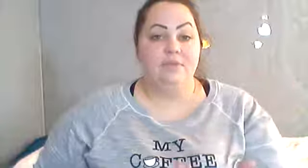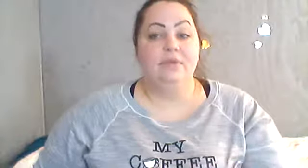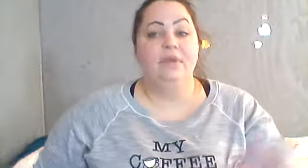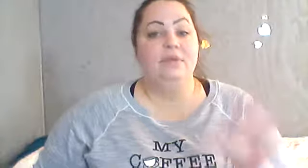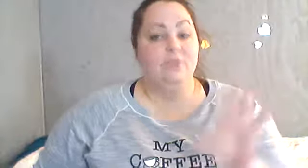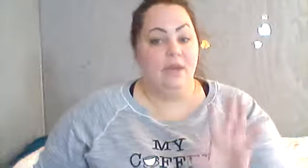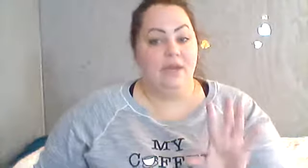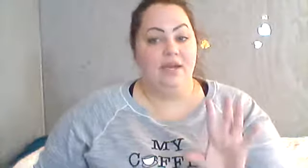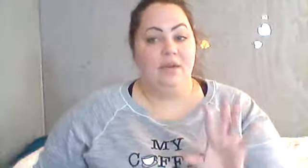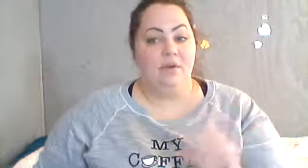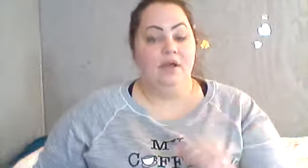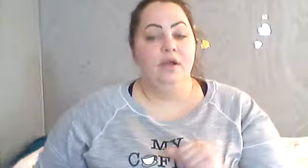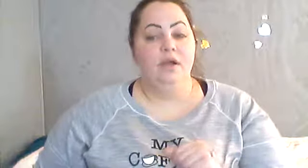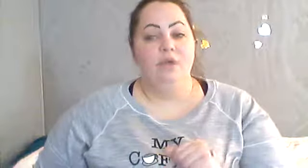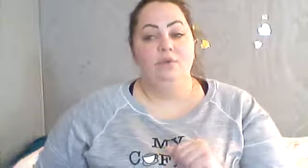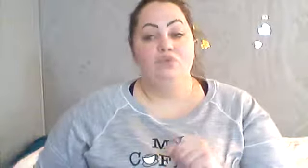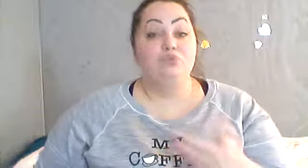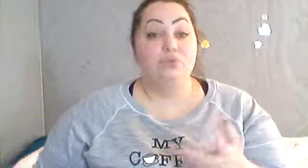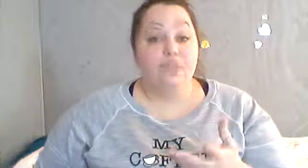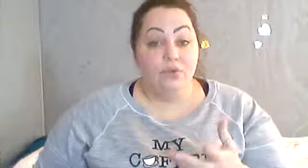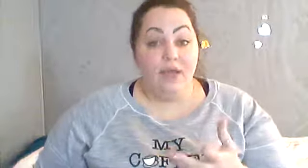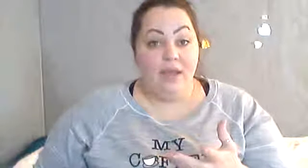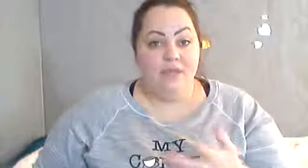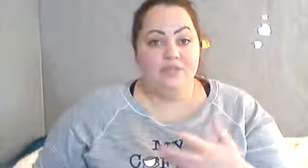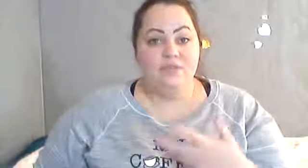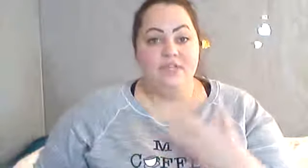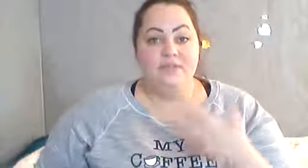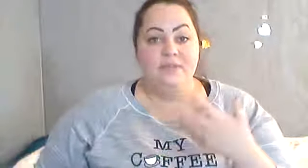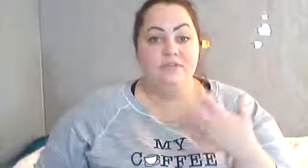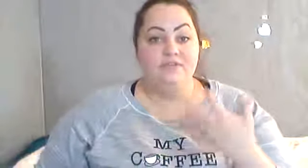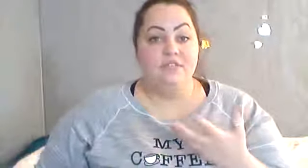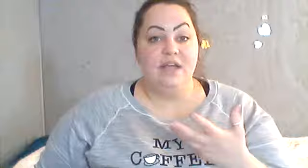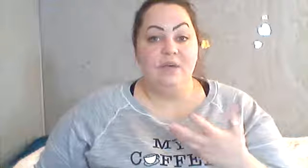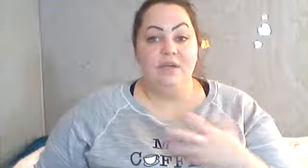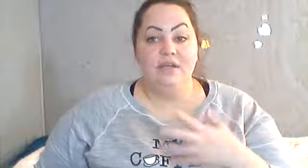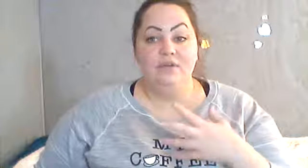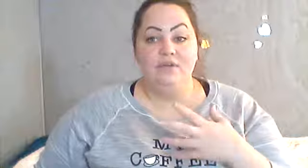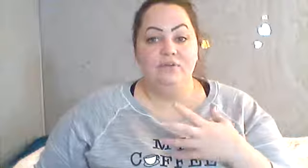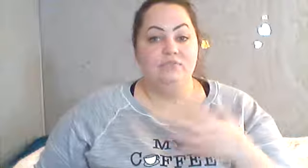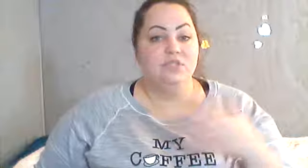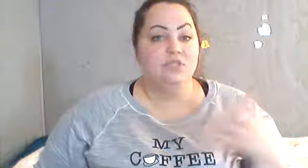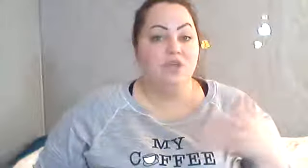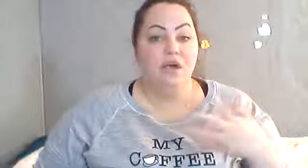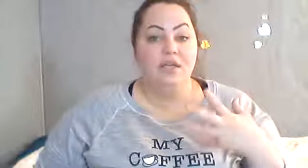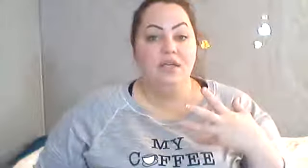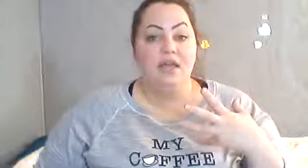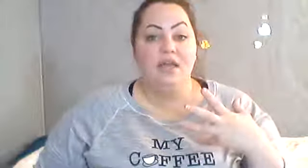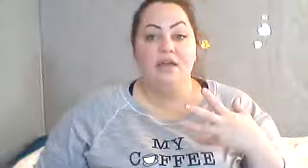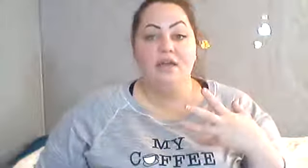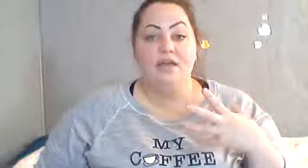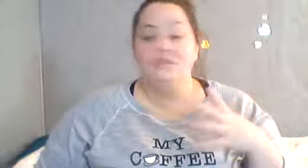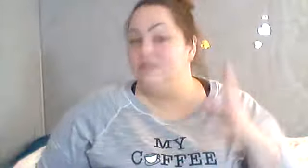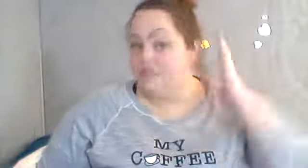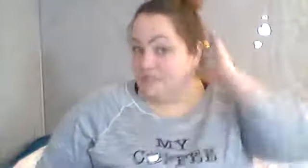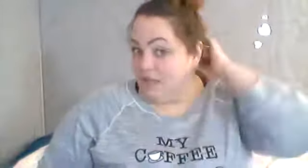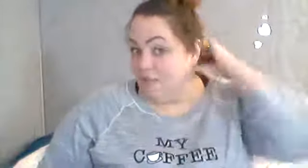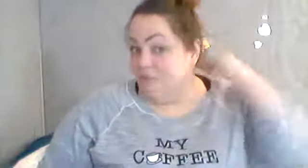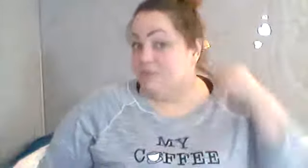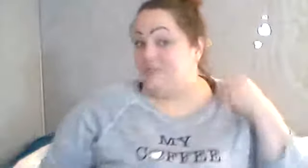break, then we had an hour, which was really great because we could spend the first hour, just talking and telling people